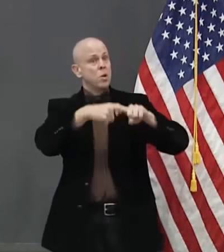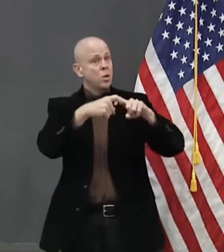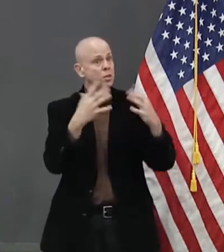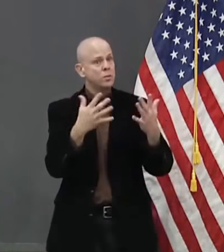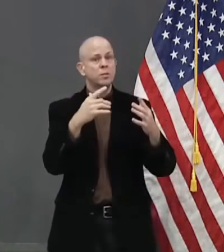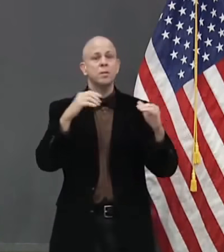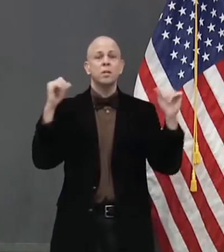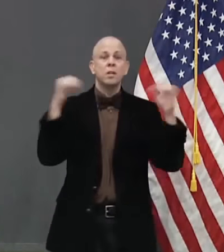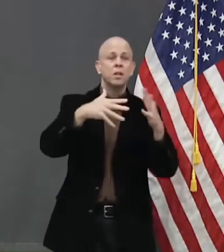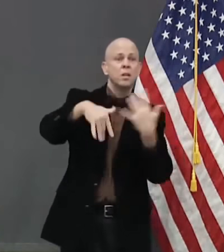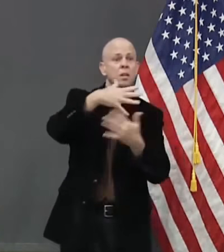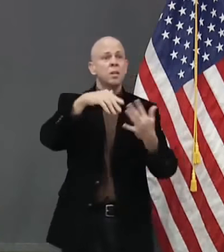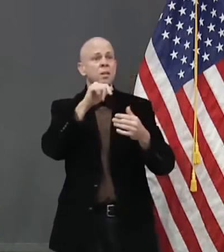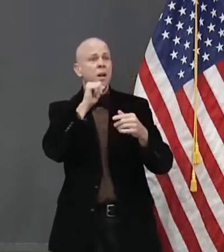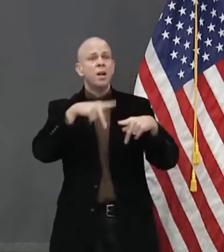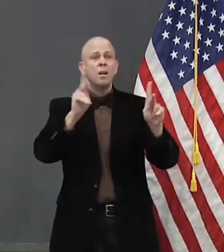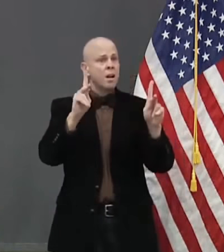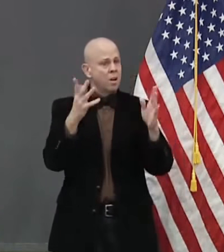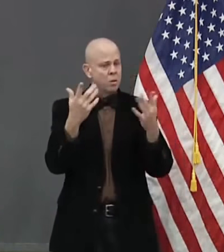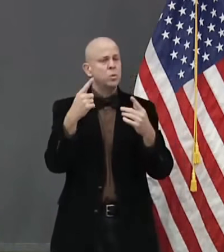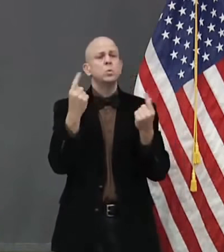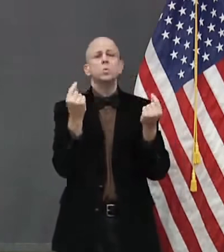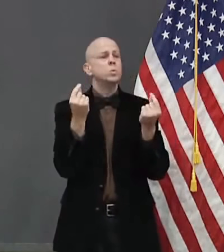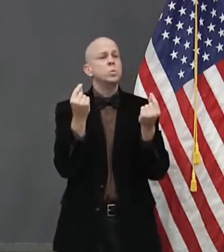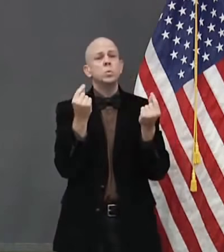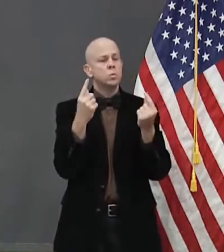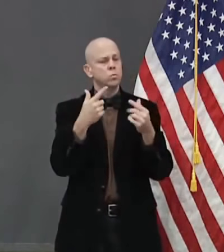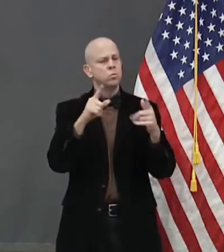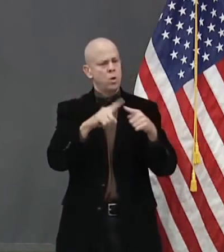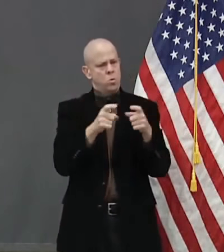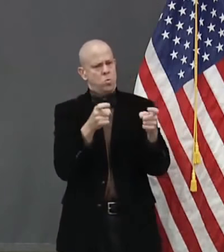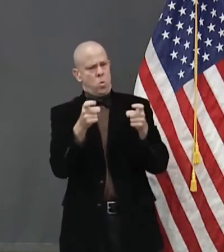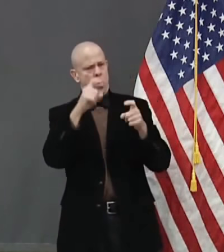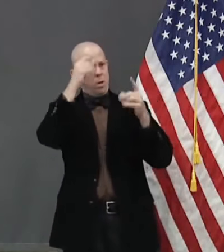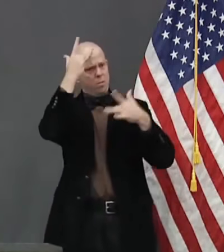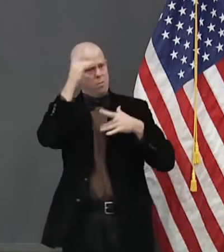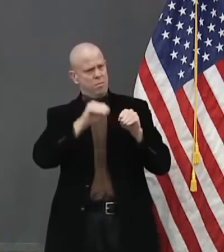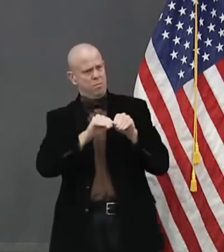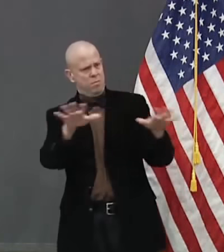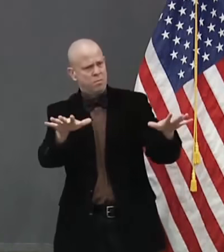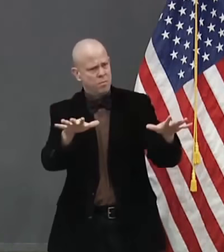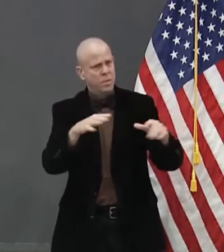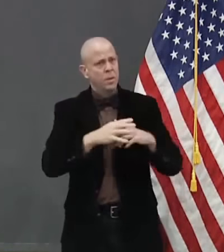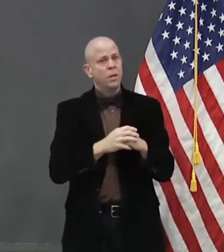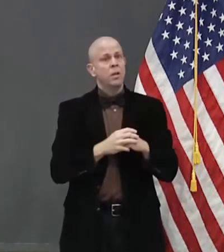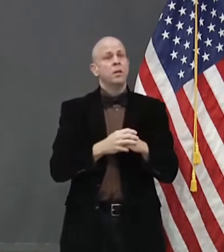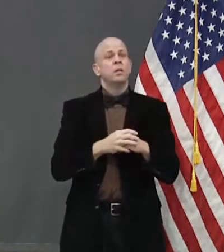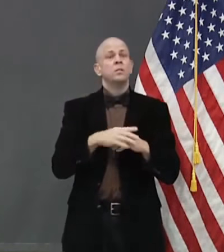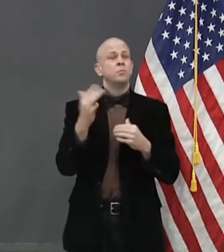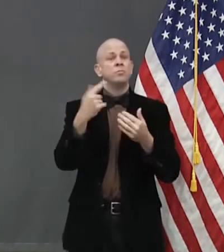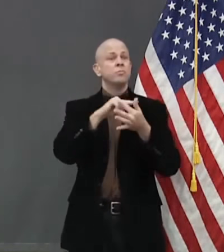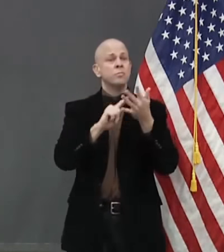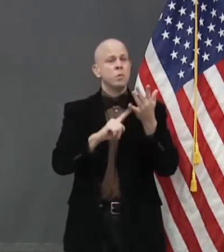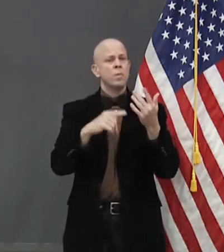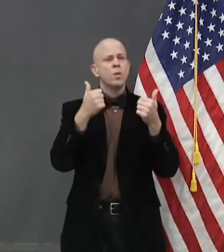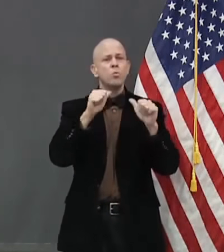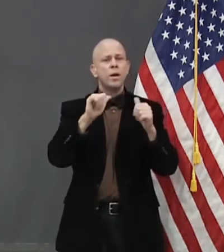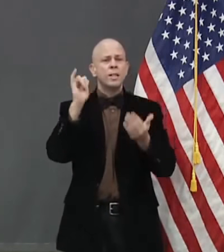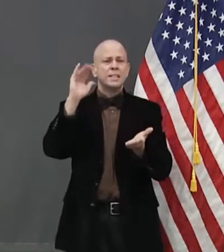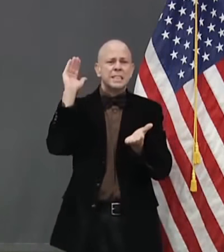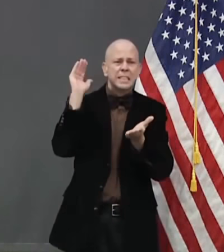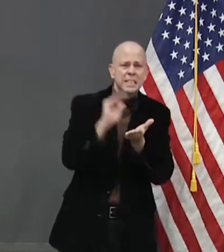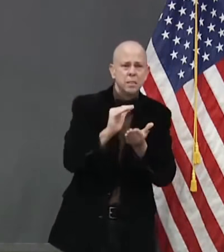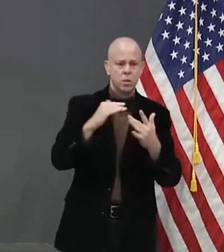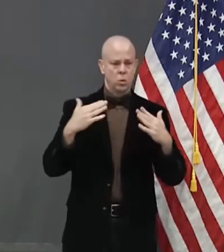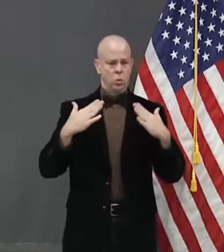our efforts to control the virus. This series of measures is intended to curb human contact,